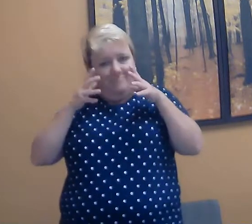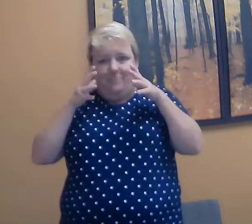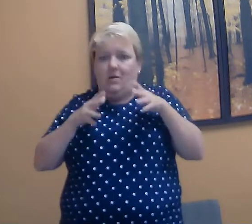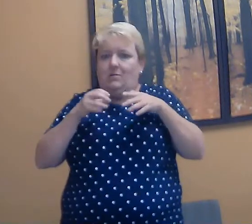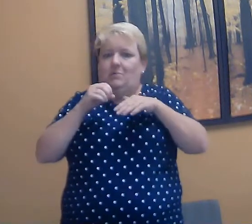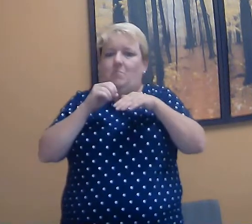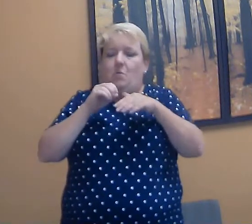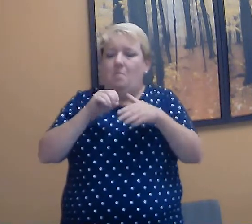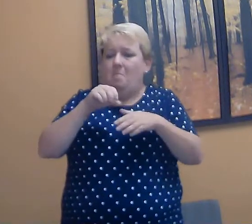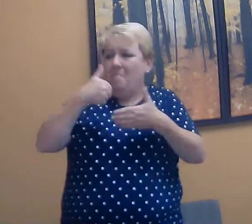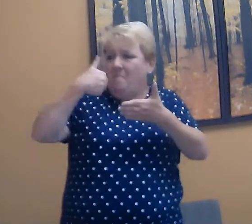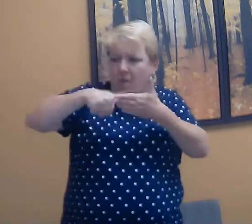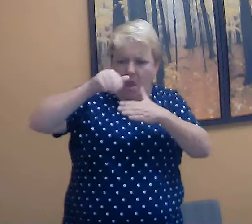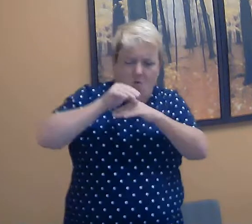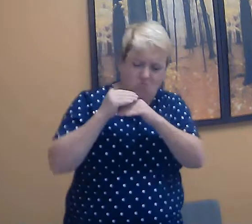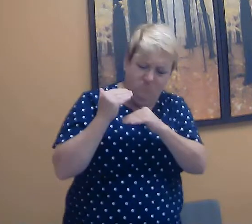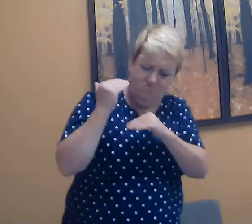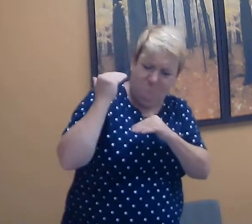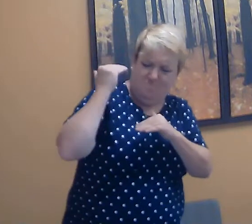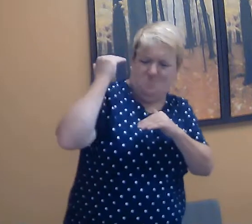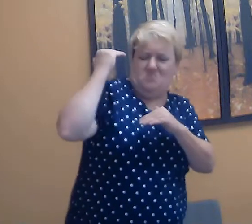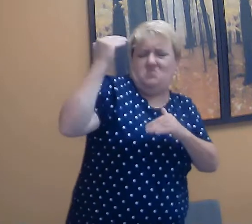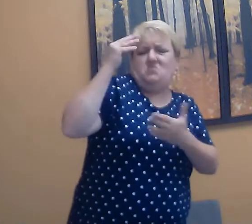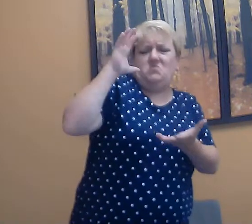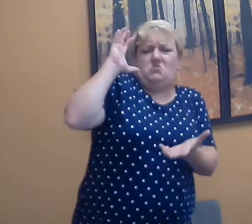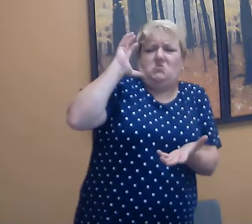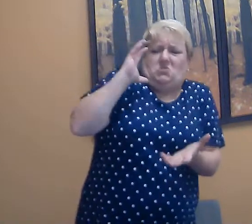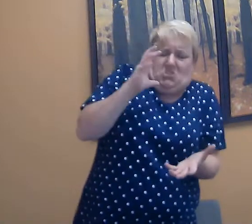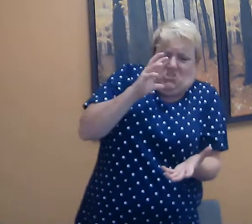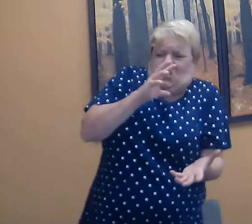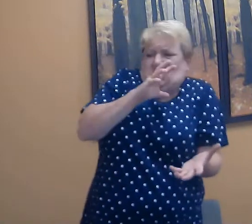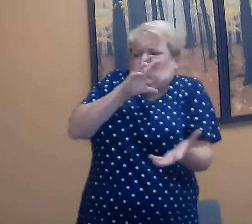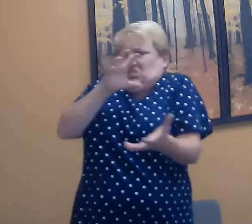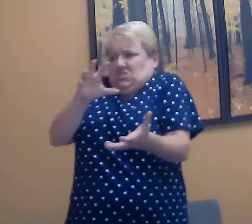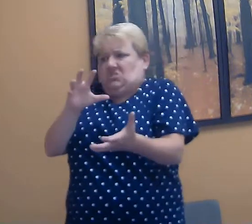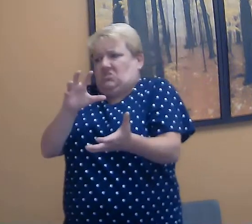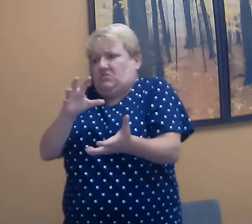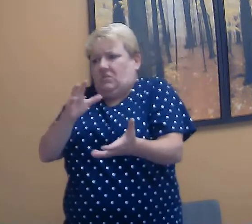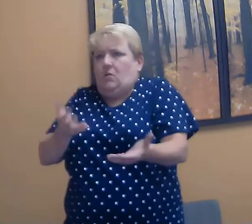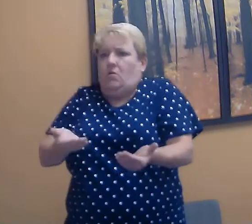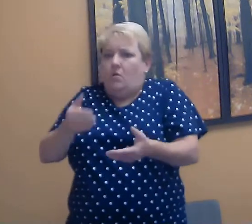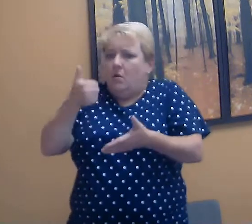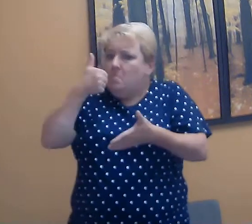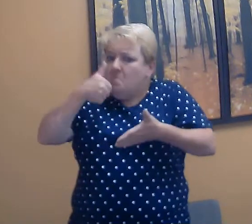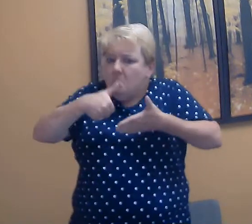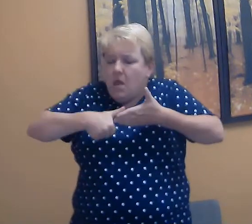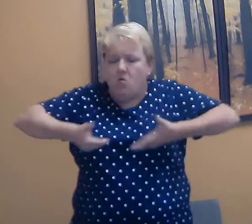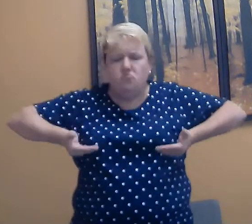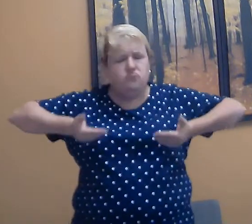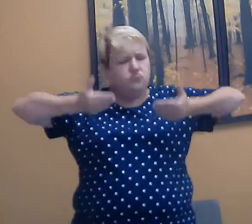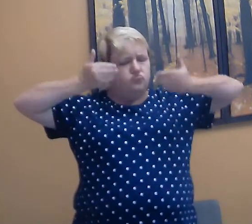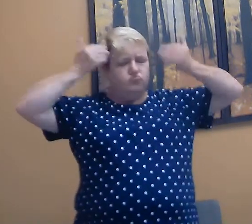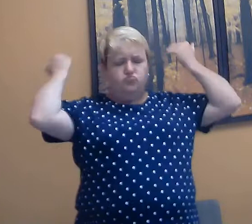in vote-by-mail ballots being submitted this year due to the pandemic, the U.S. Post Office is likely to be